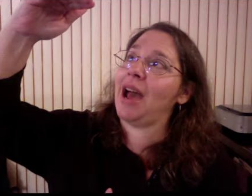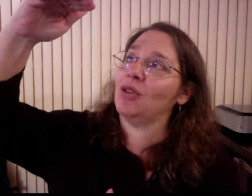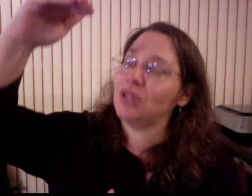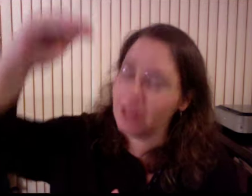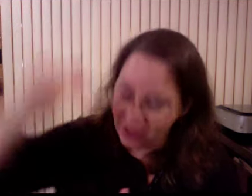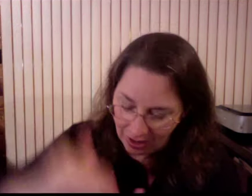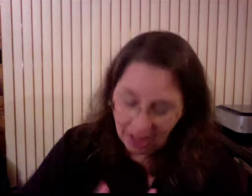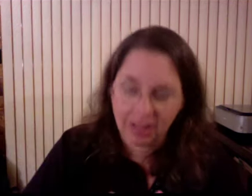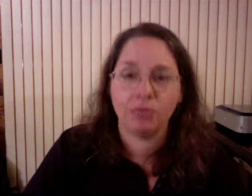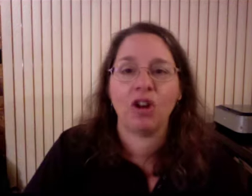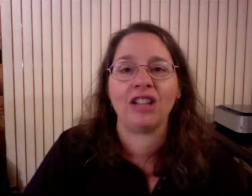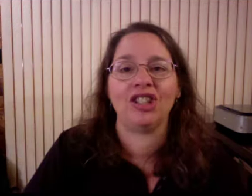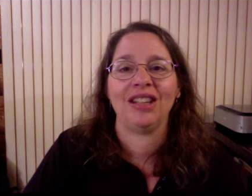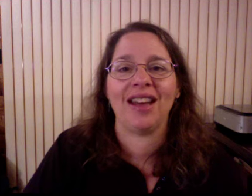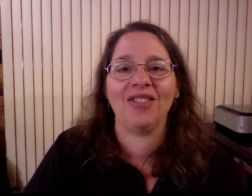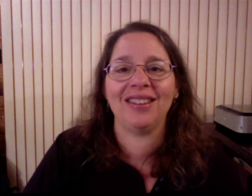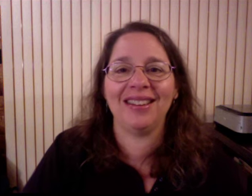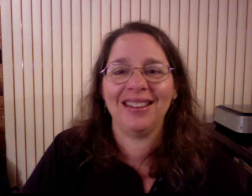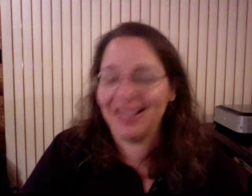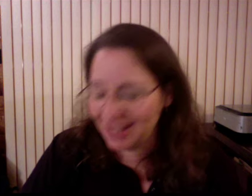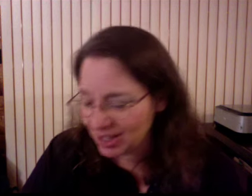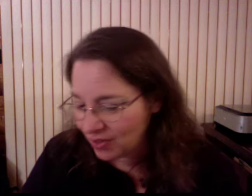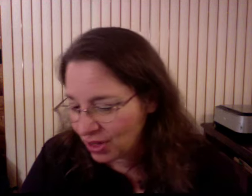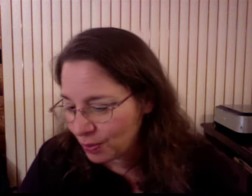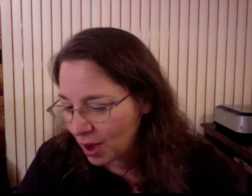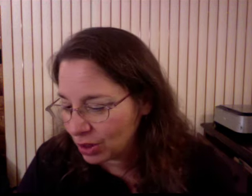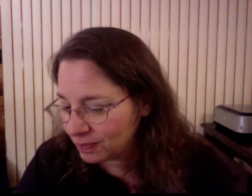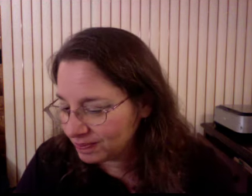Towers, has come crashing down, says Father Paulo.